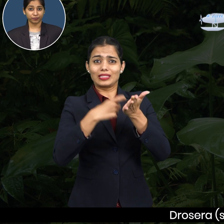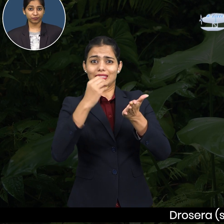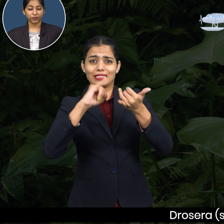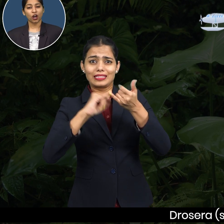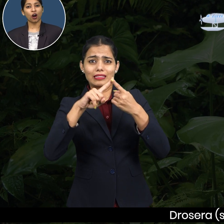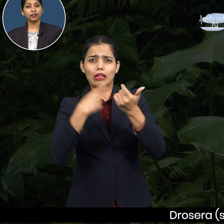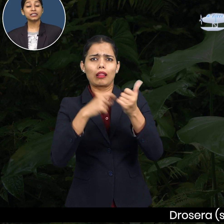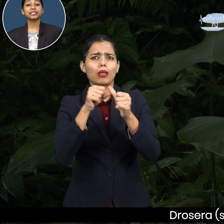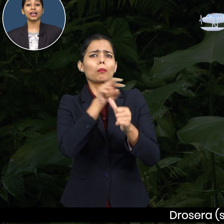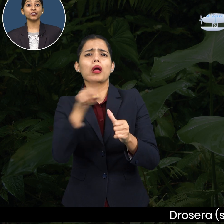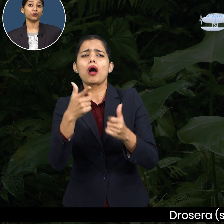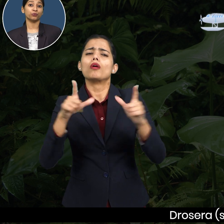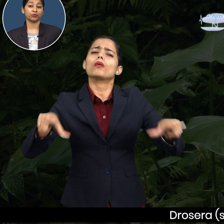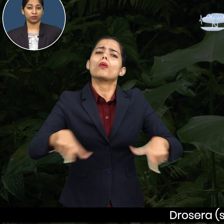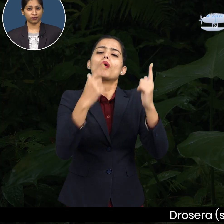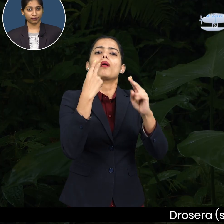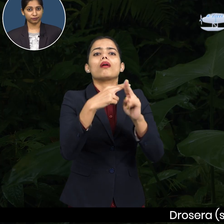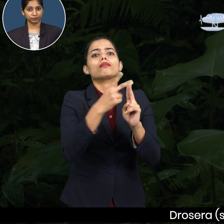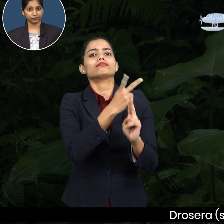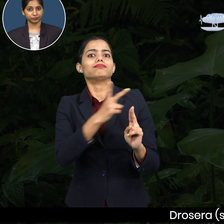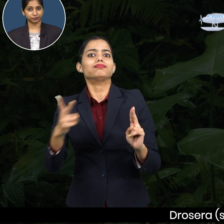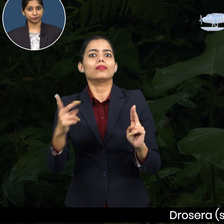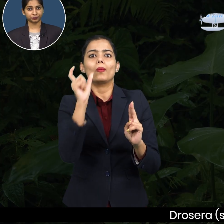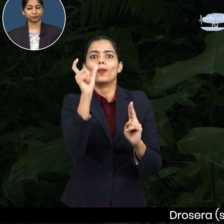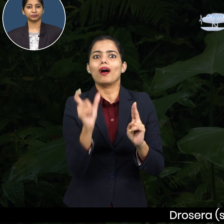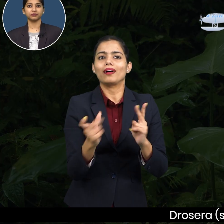Drosera or sundew,